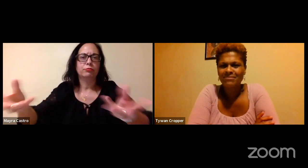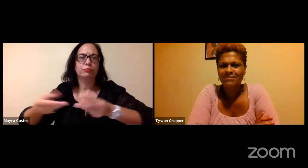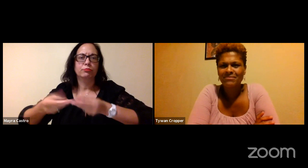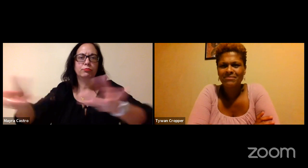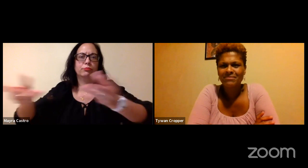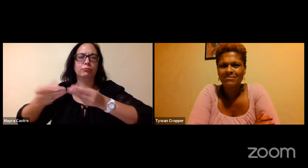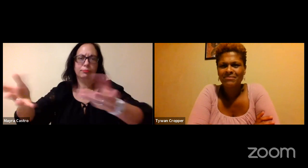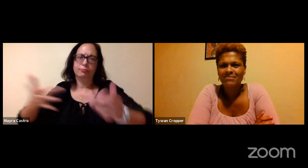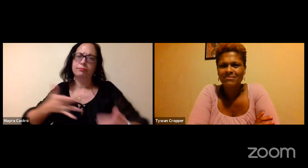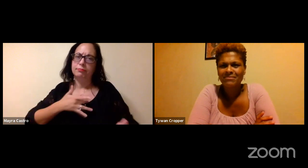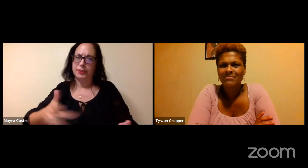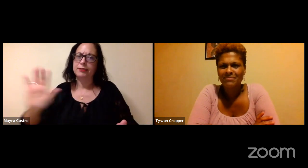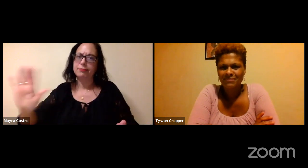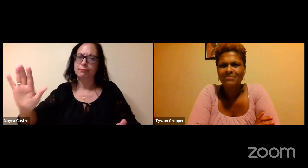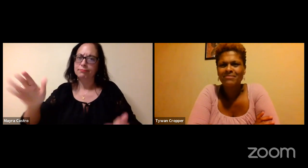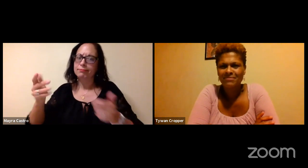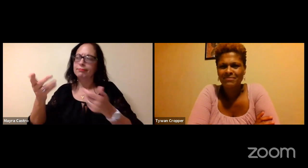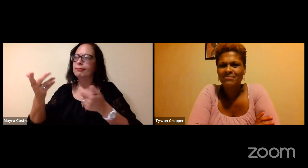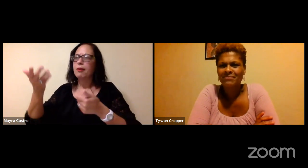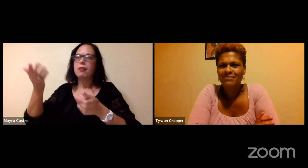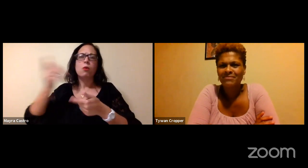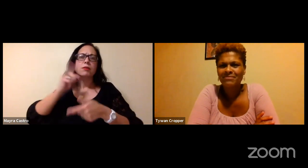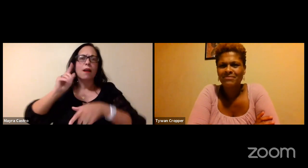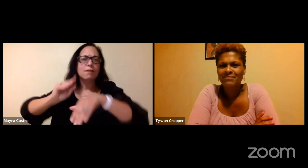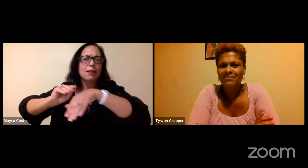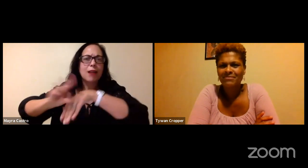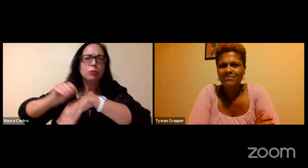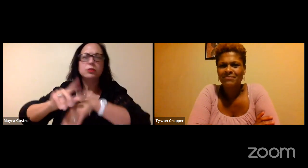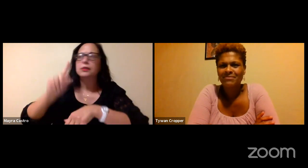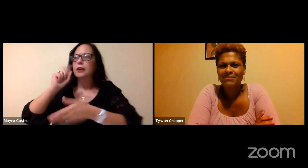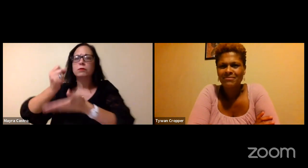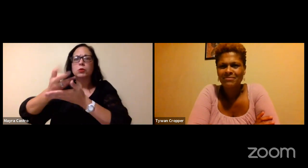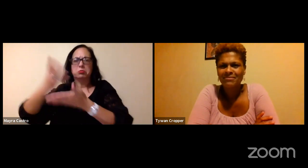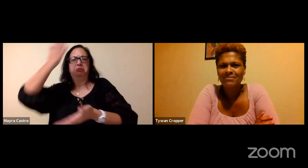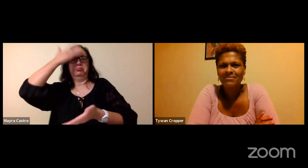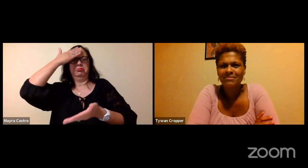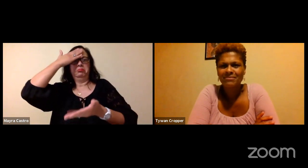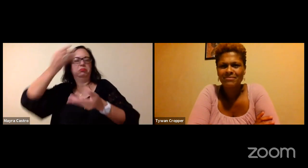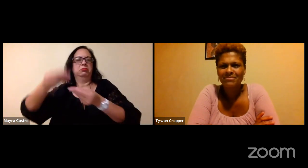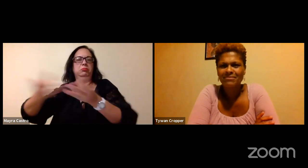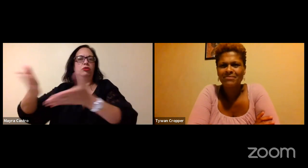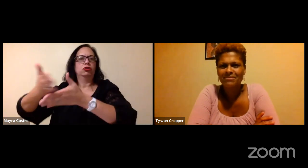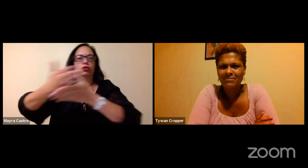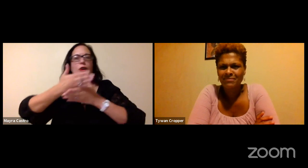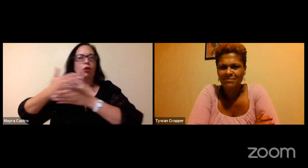Whether you're talking about a residential school or a mainstream program,